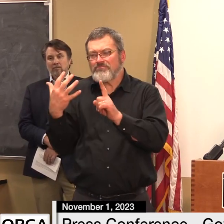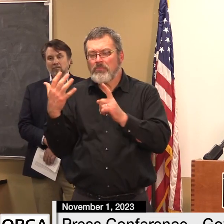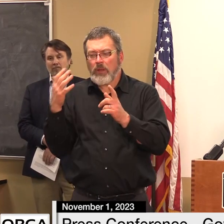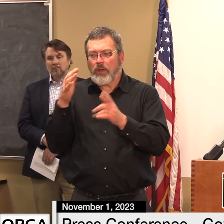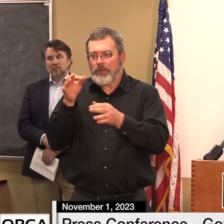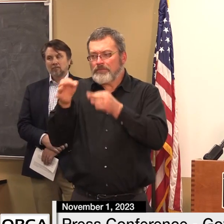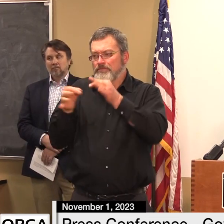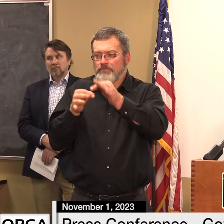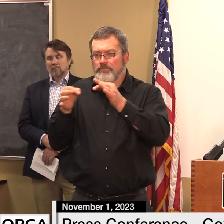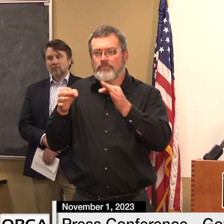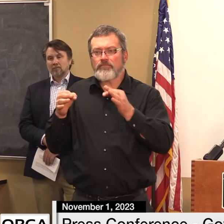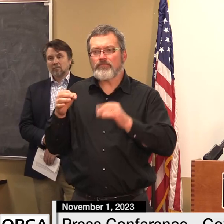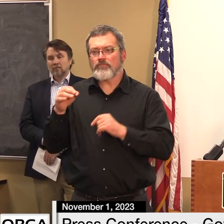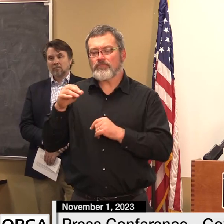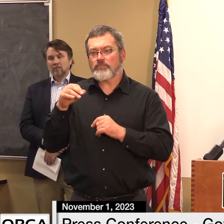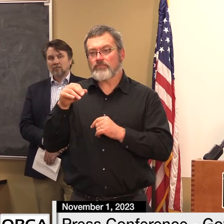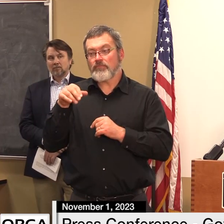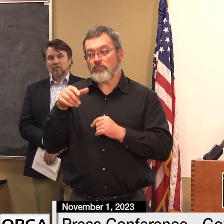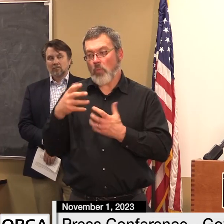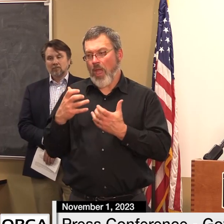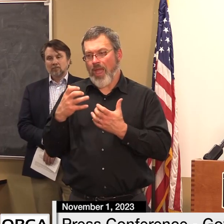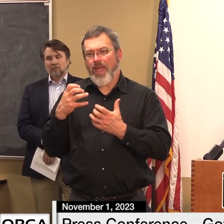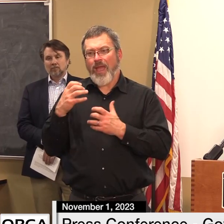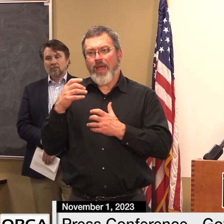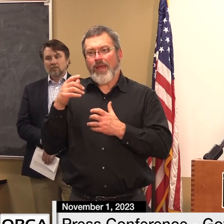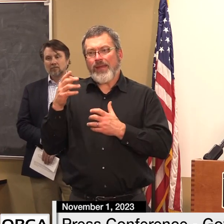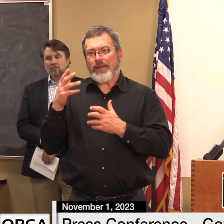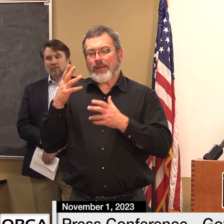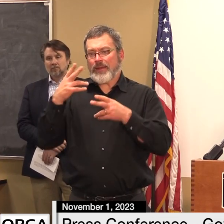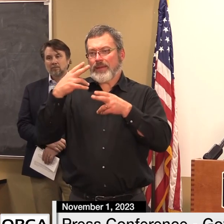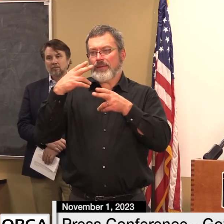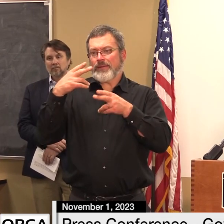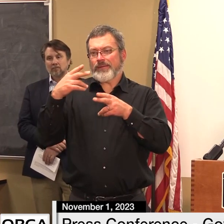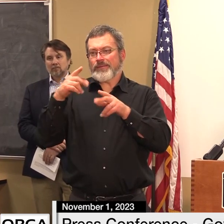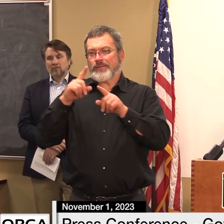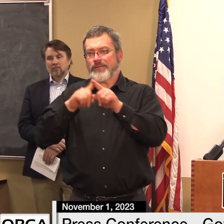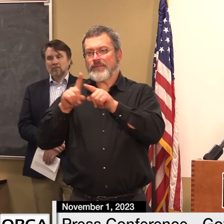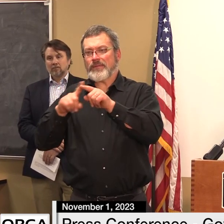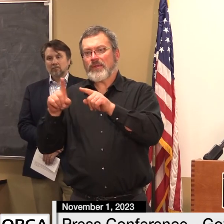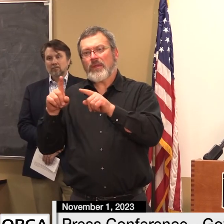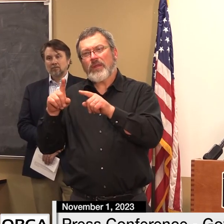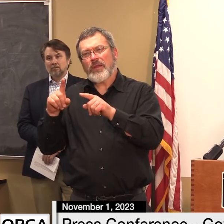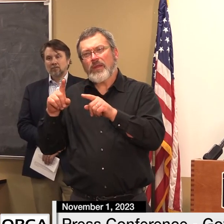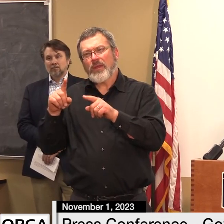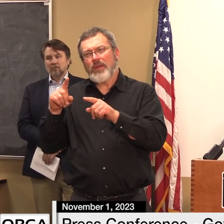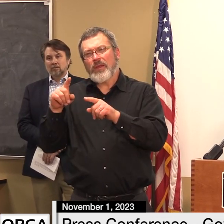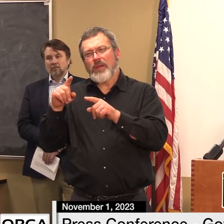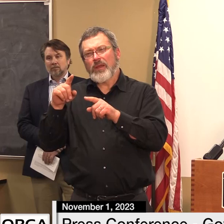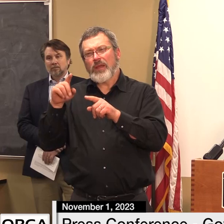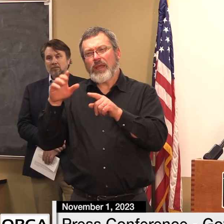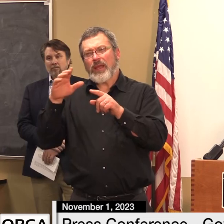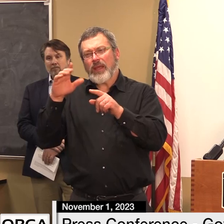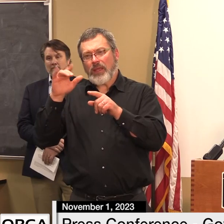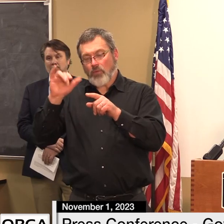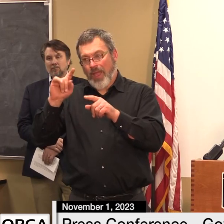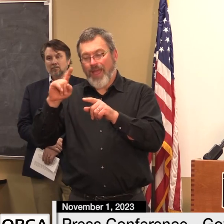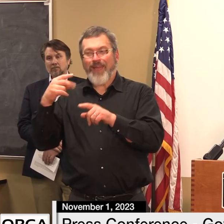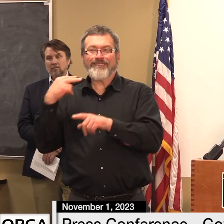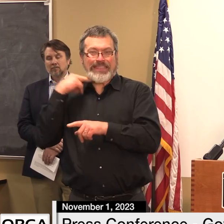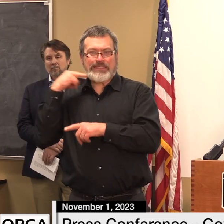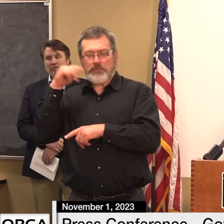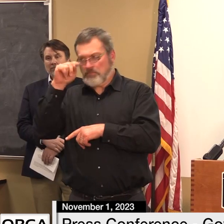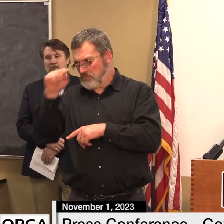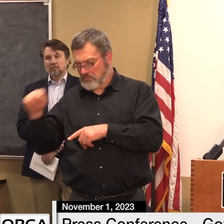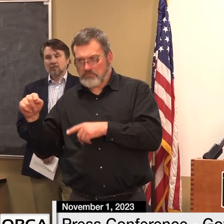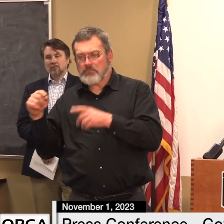White, Solomon, Estrada, Rodriguez, Gubia, and Fleming, the other victims. Which of those are believed to